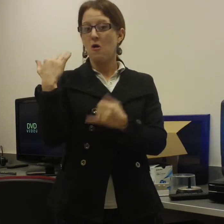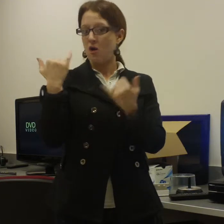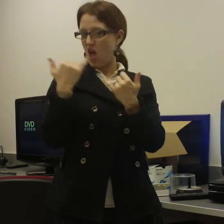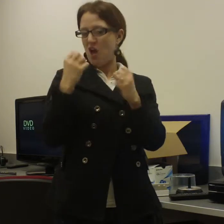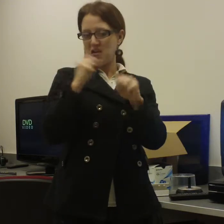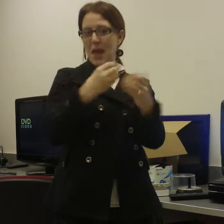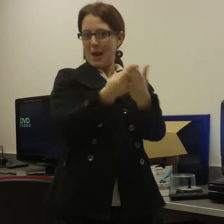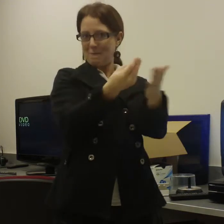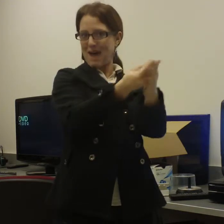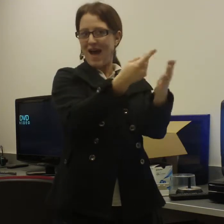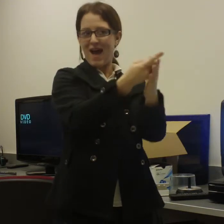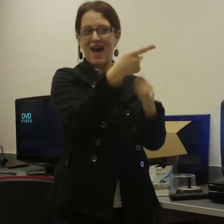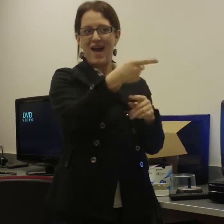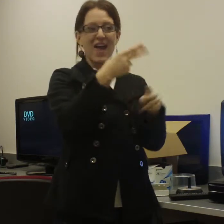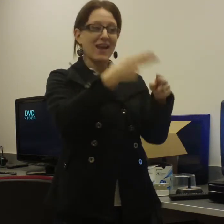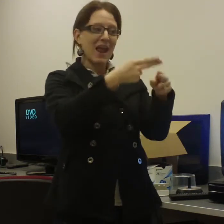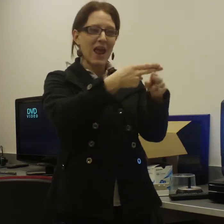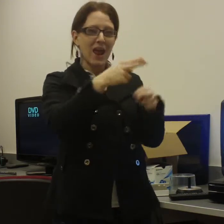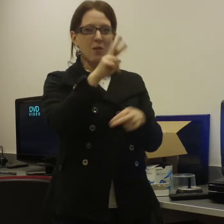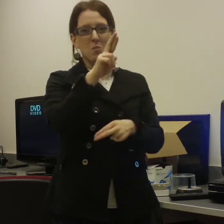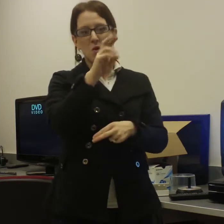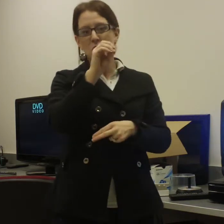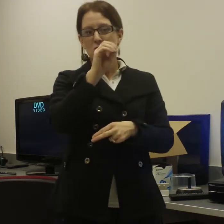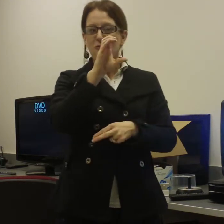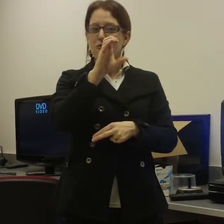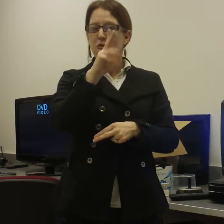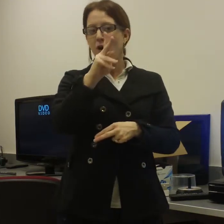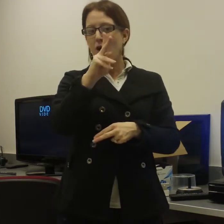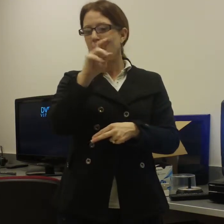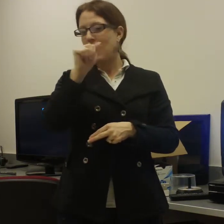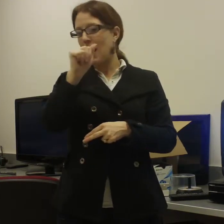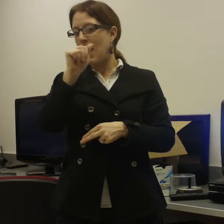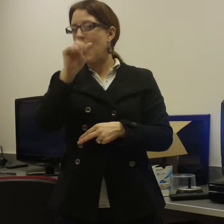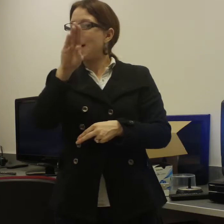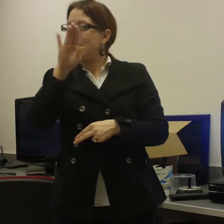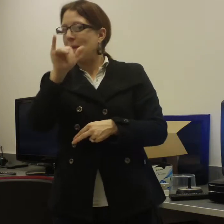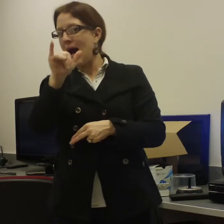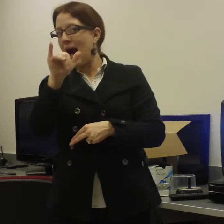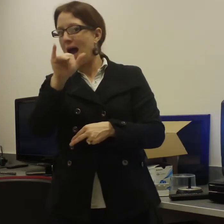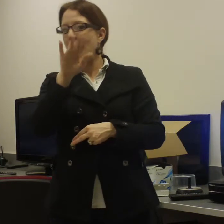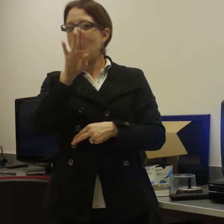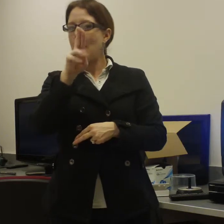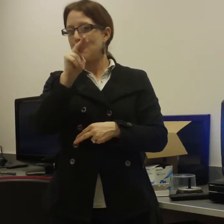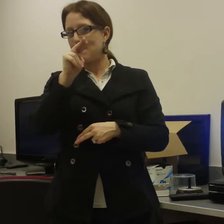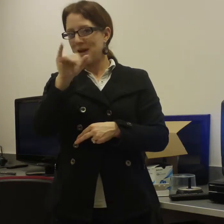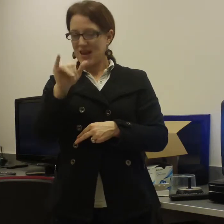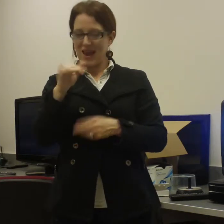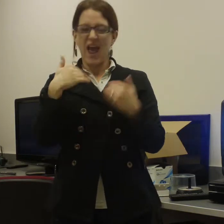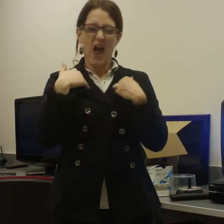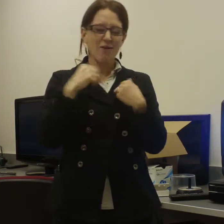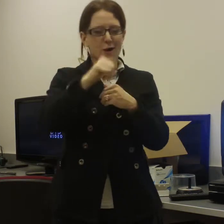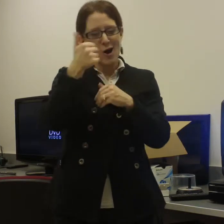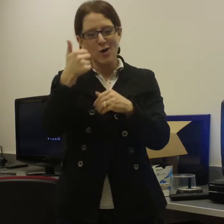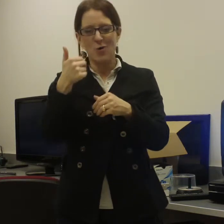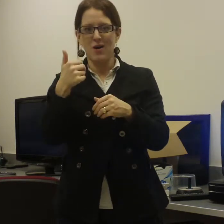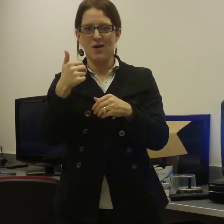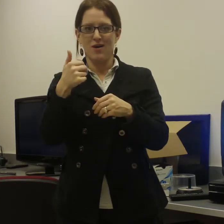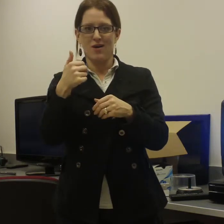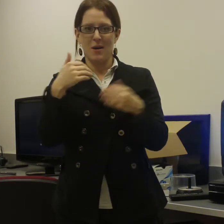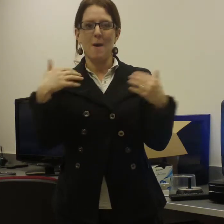the Rockabye Bunny. That's what this one's called. And there's another one called the Rockabye Bear, which is in the shape of a bear. And what this stuffed animal has in